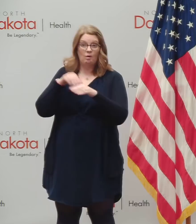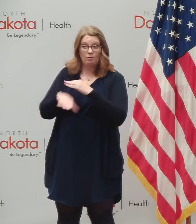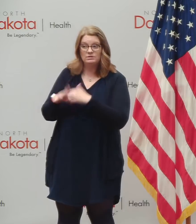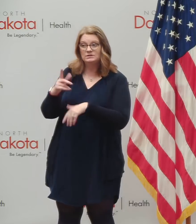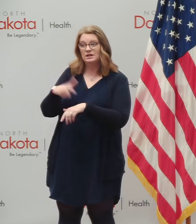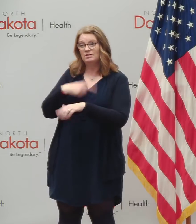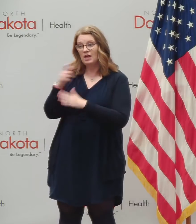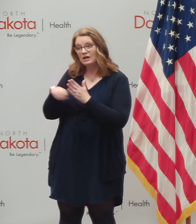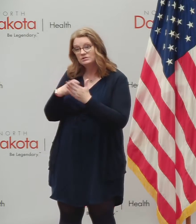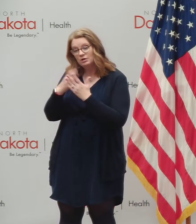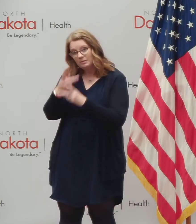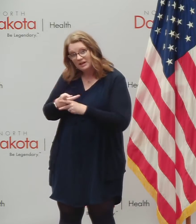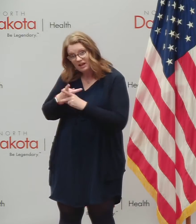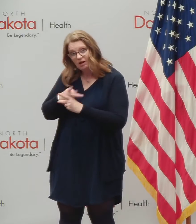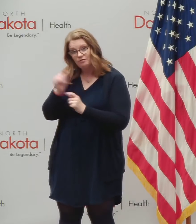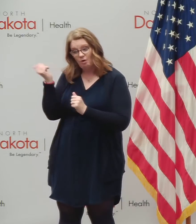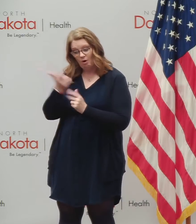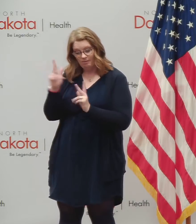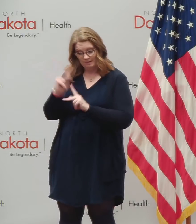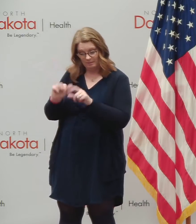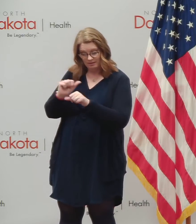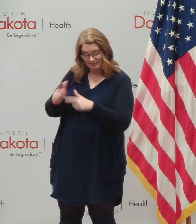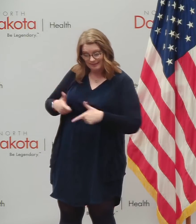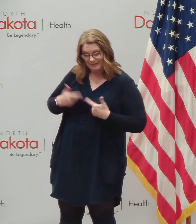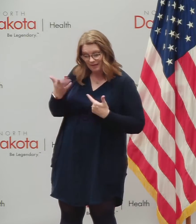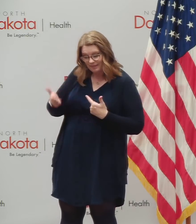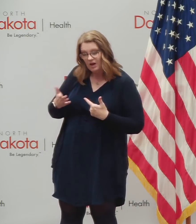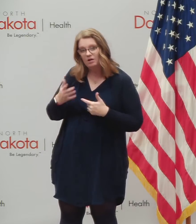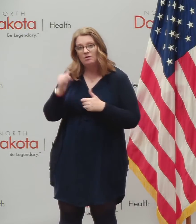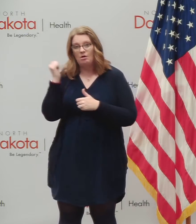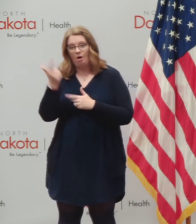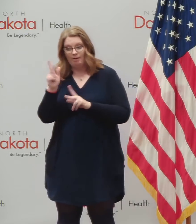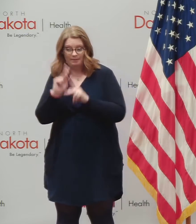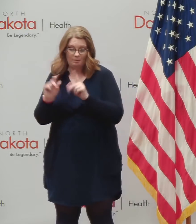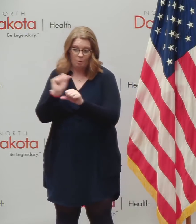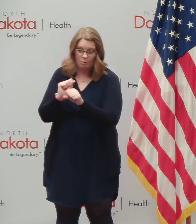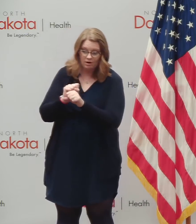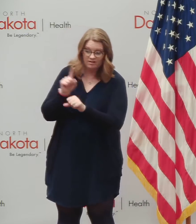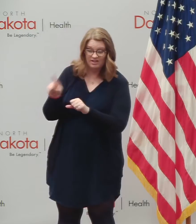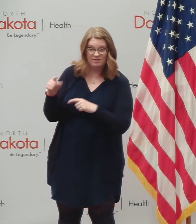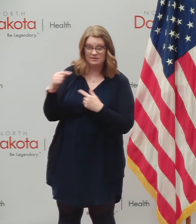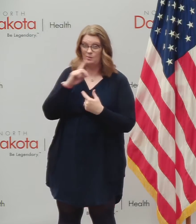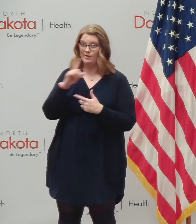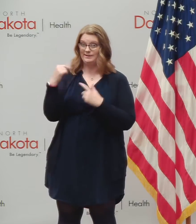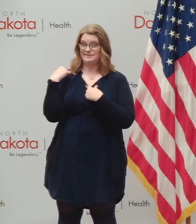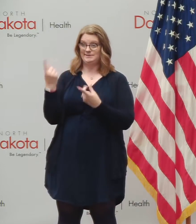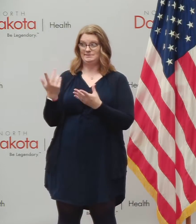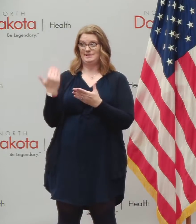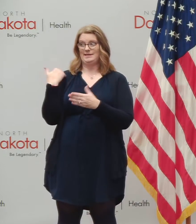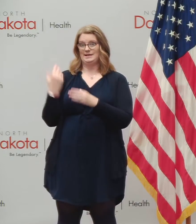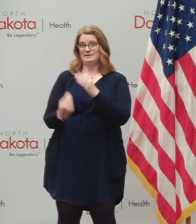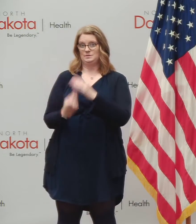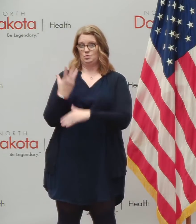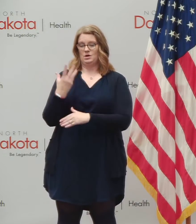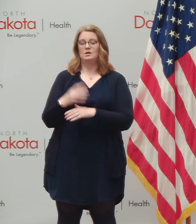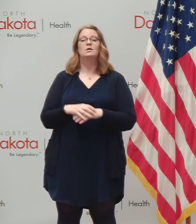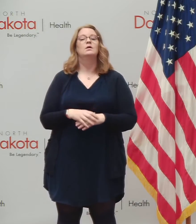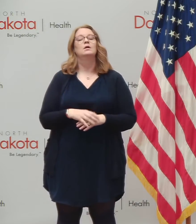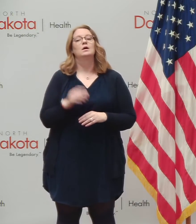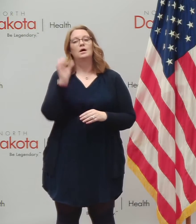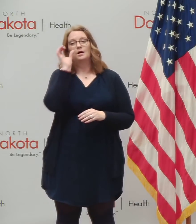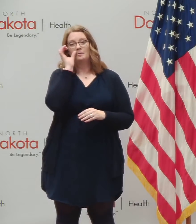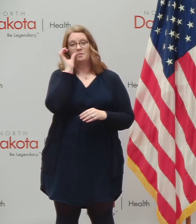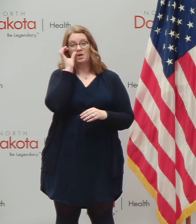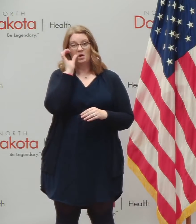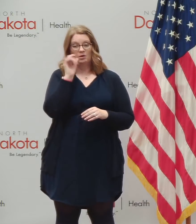in all residents and all workers every week since last spring. It's a unusually high level of testing